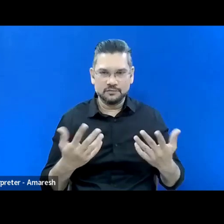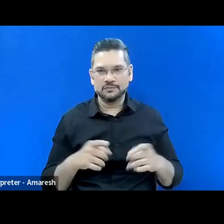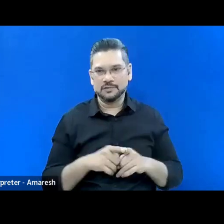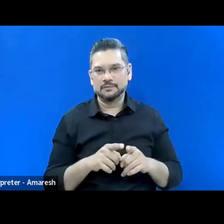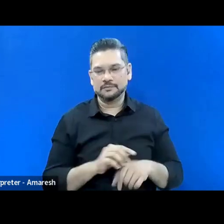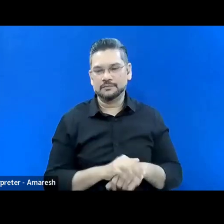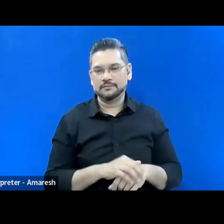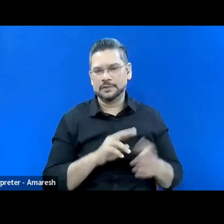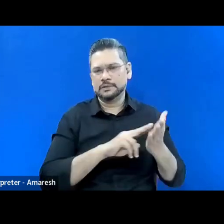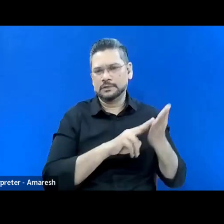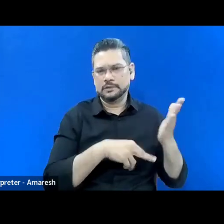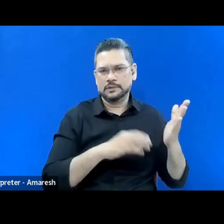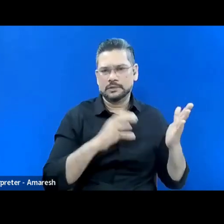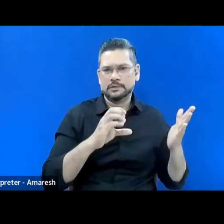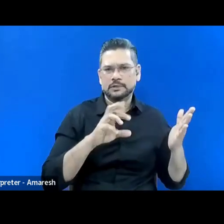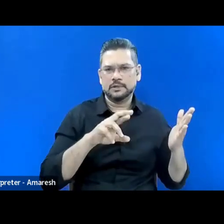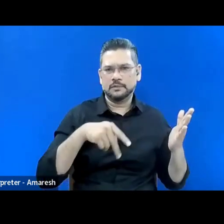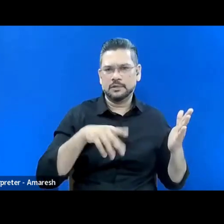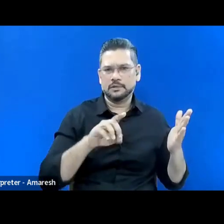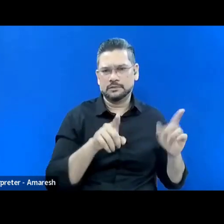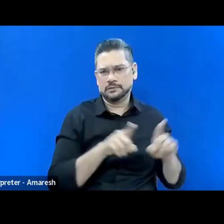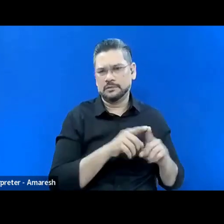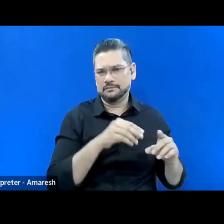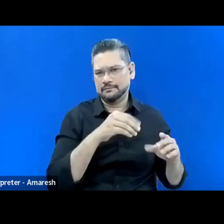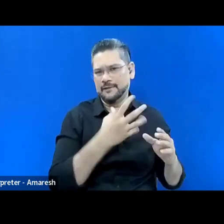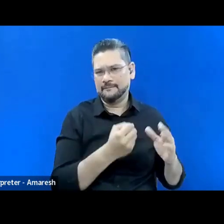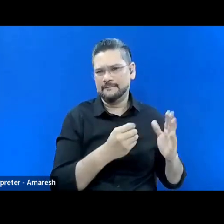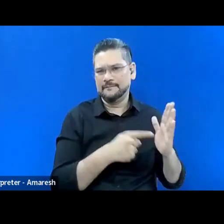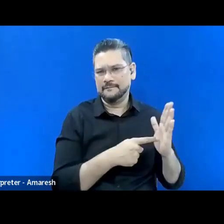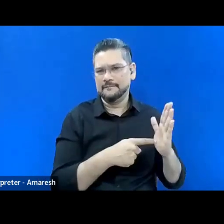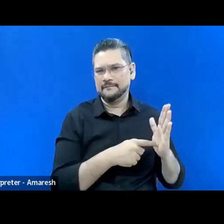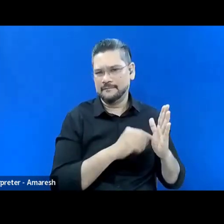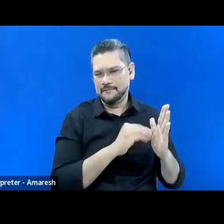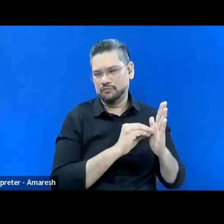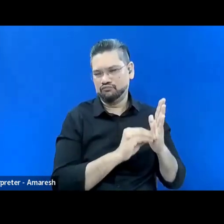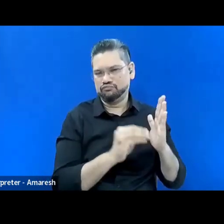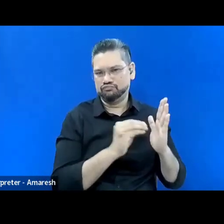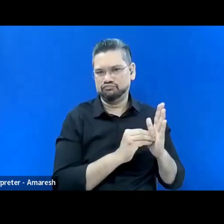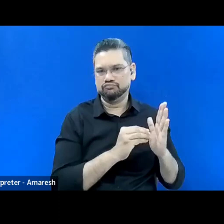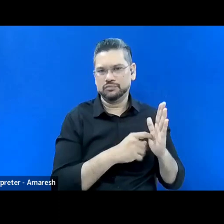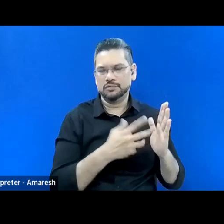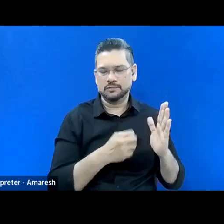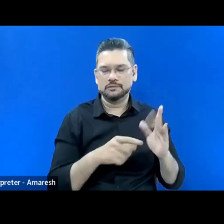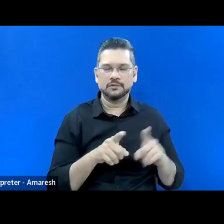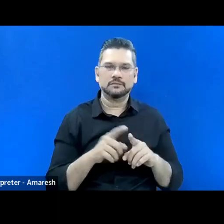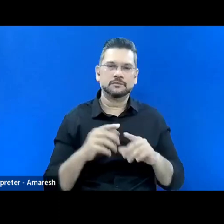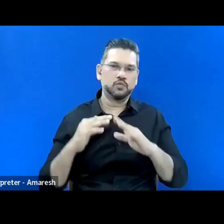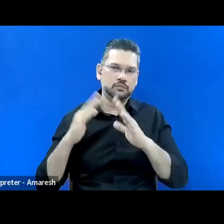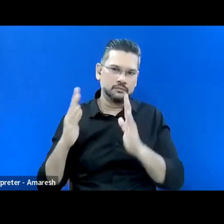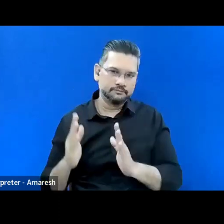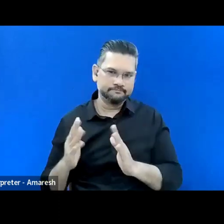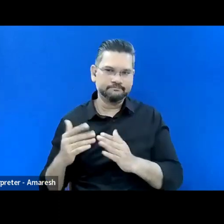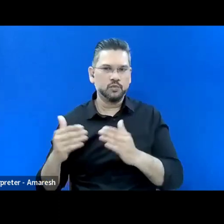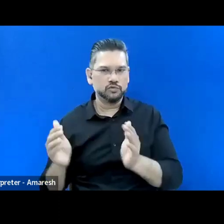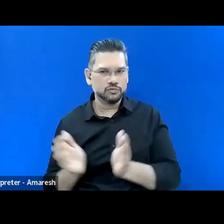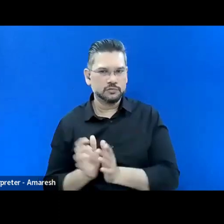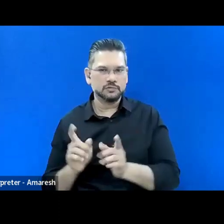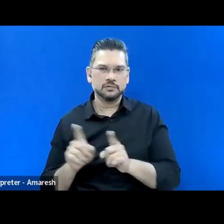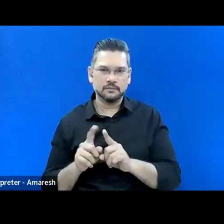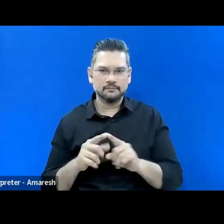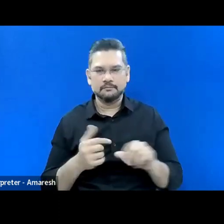CRPD-based recovery, which we need at the in our homes, in our communities, and which is not